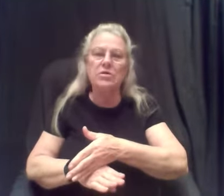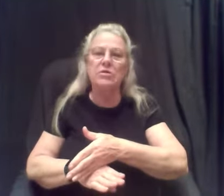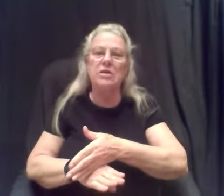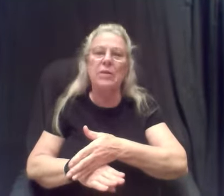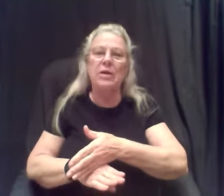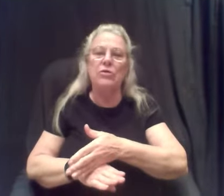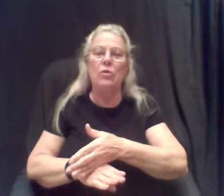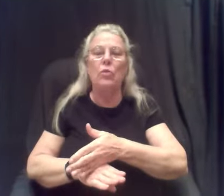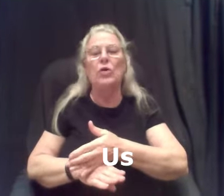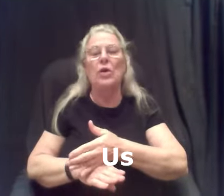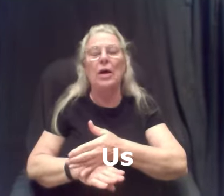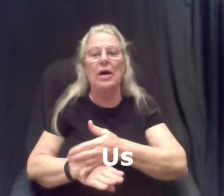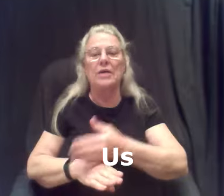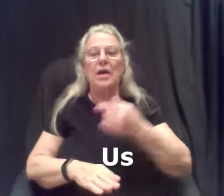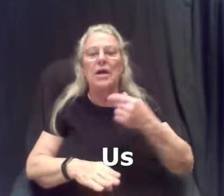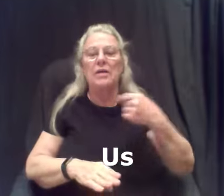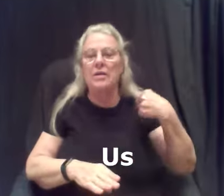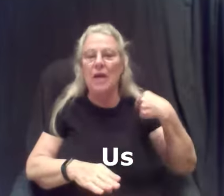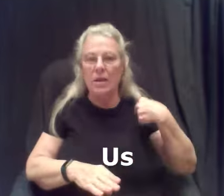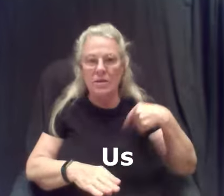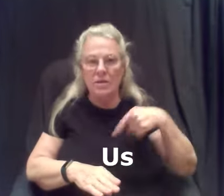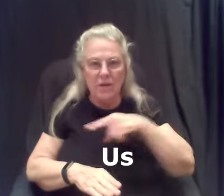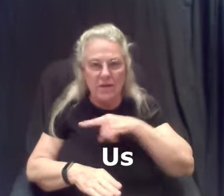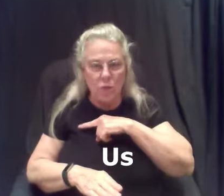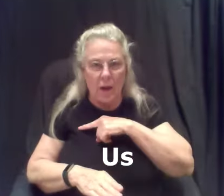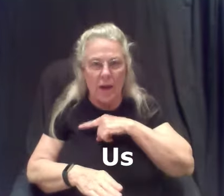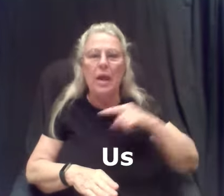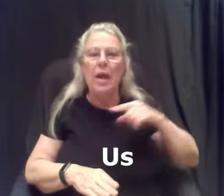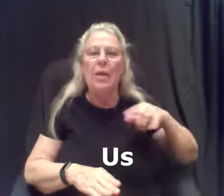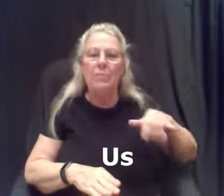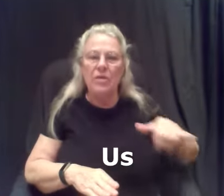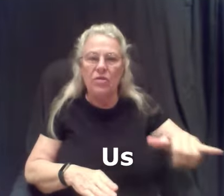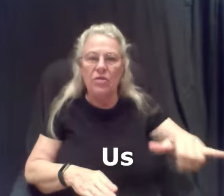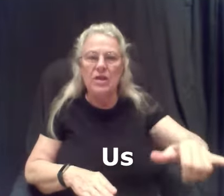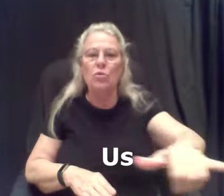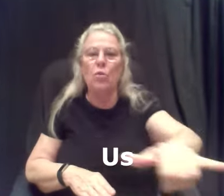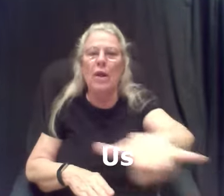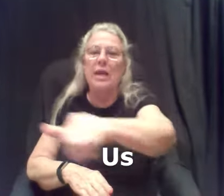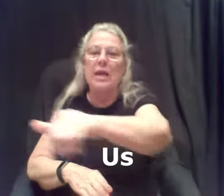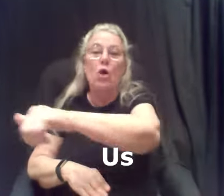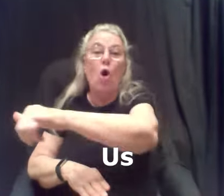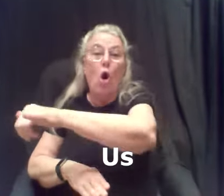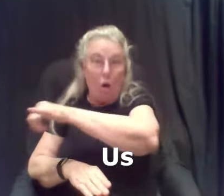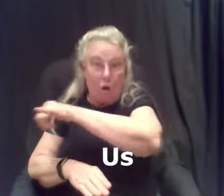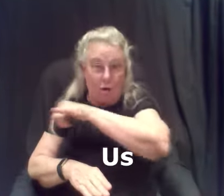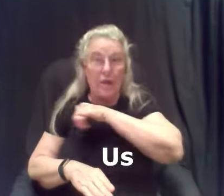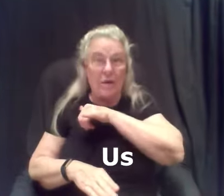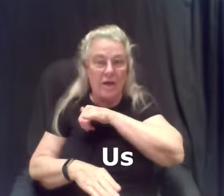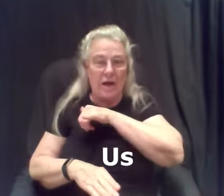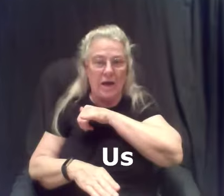see me do the word us, not this way, but this way, meaning all of us.